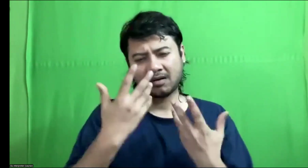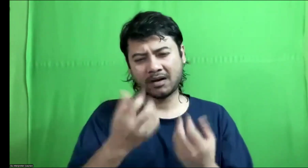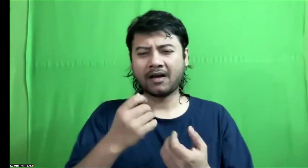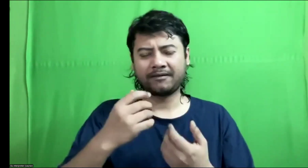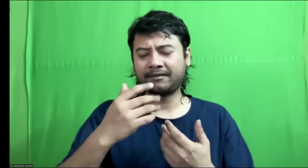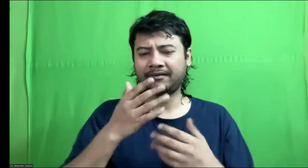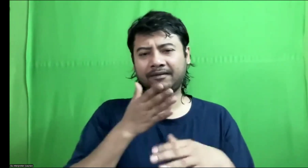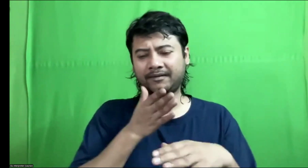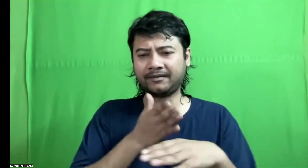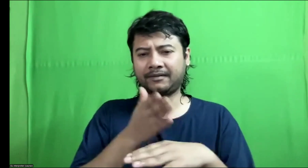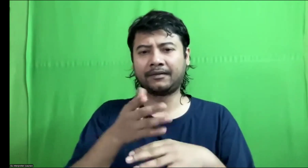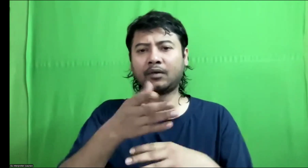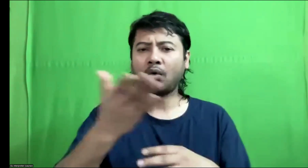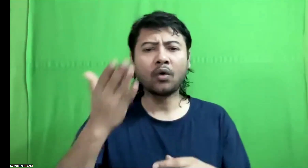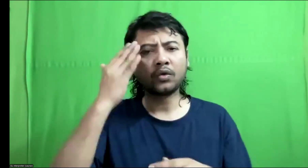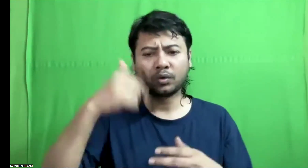first time we have taken a birth.